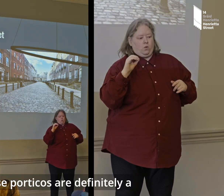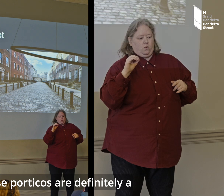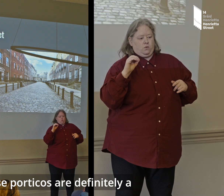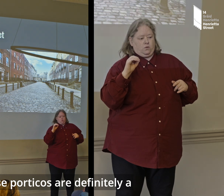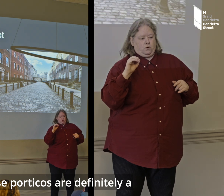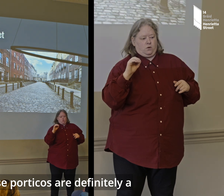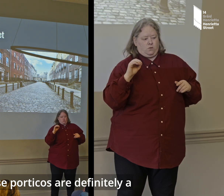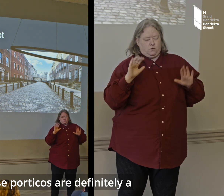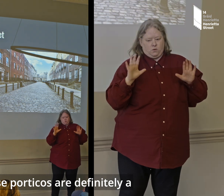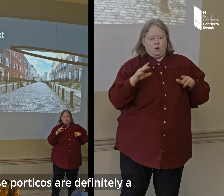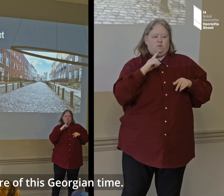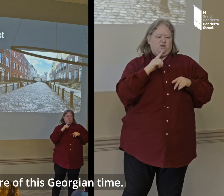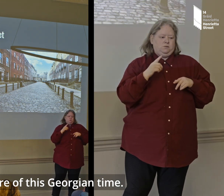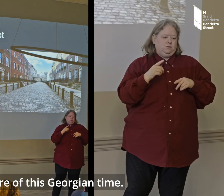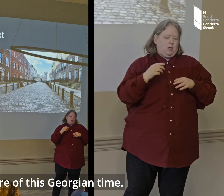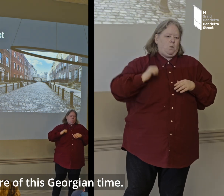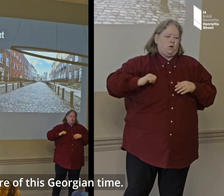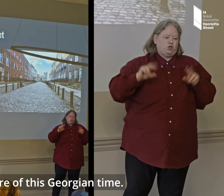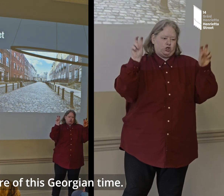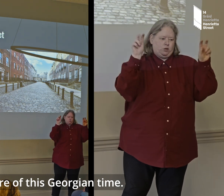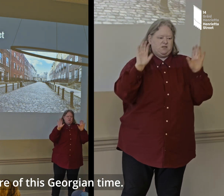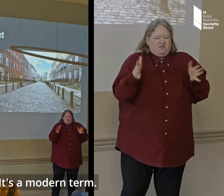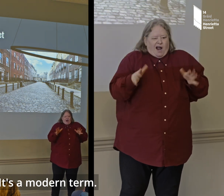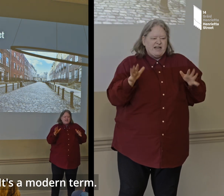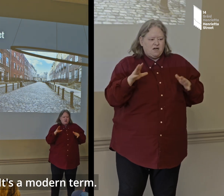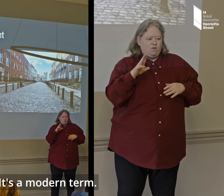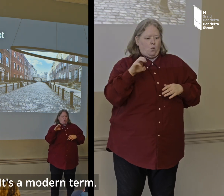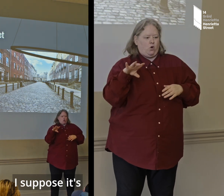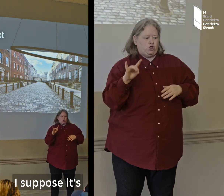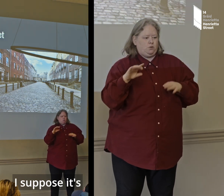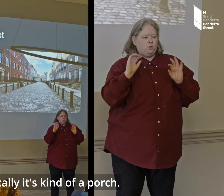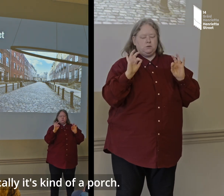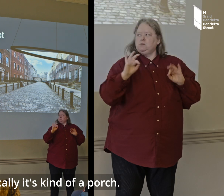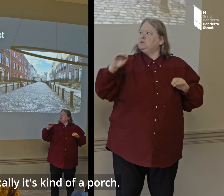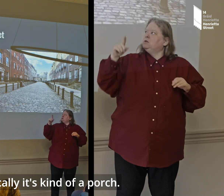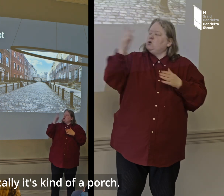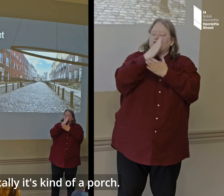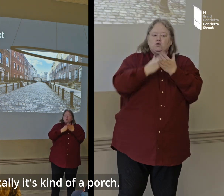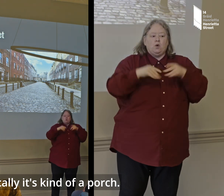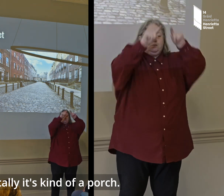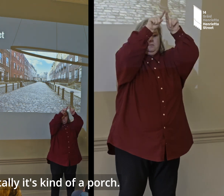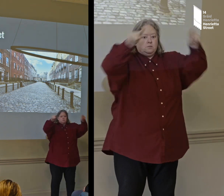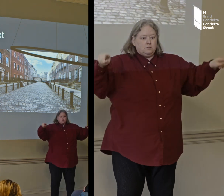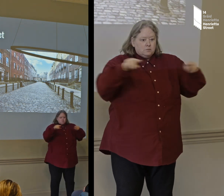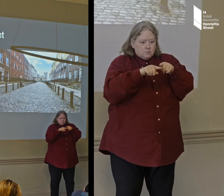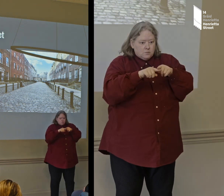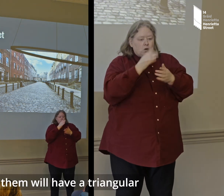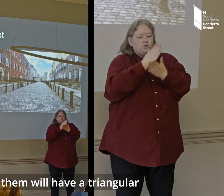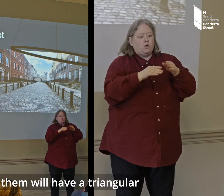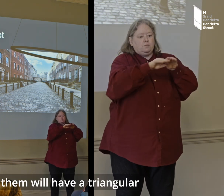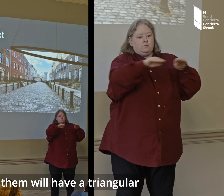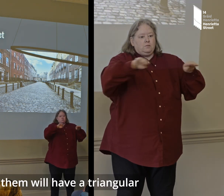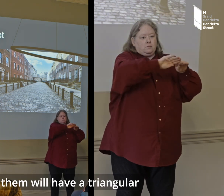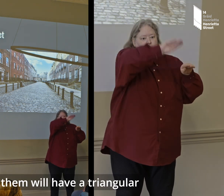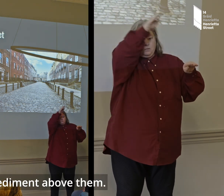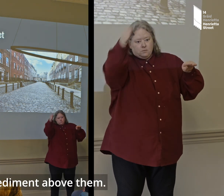So these porticos are definitely a feature of this Georgian time. It's a modern term, I suppose. It's kind of a porch. Some of